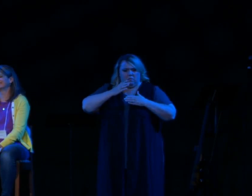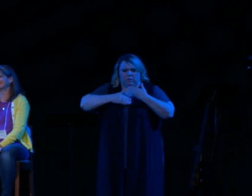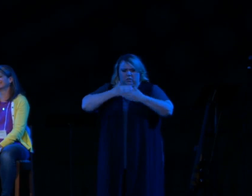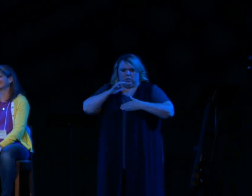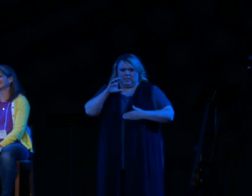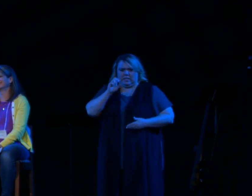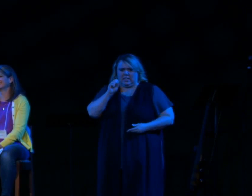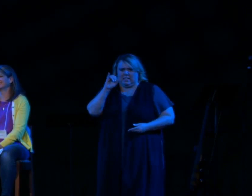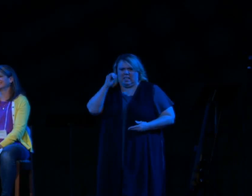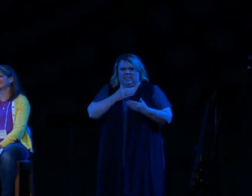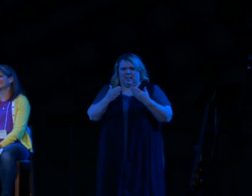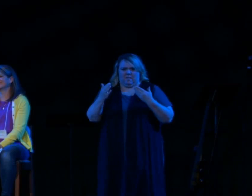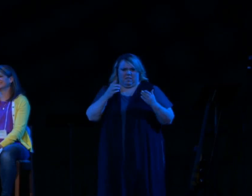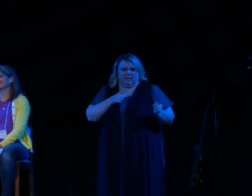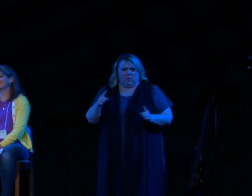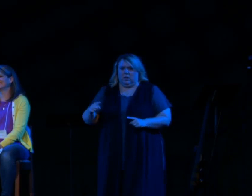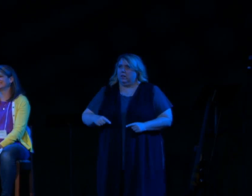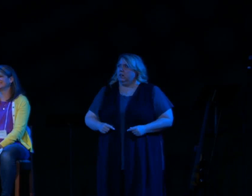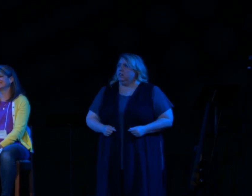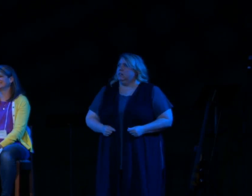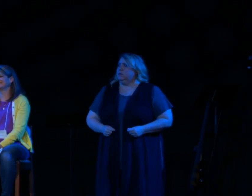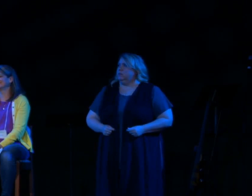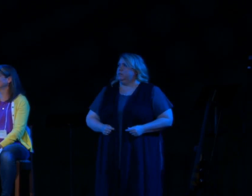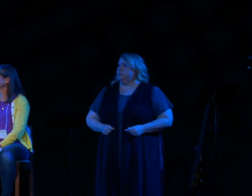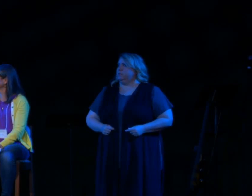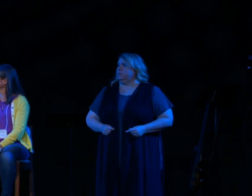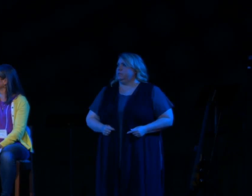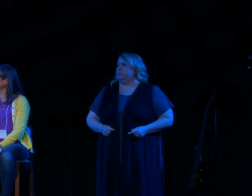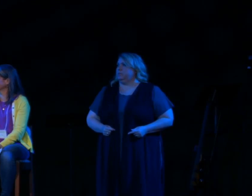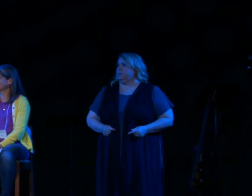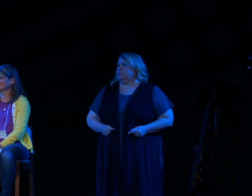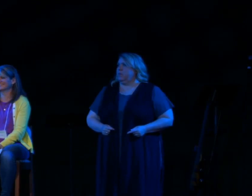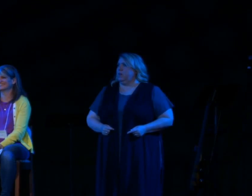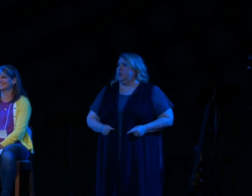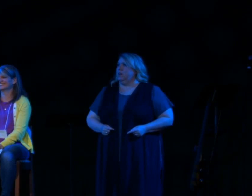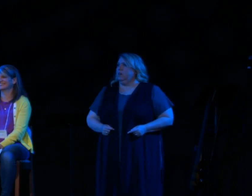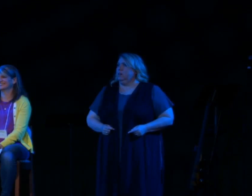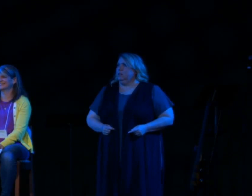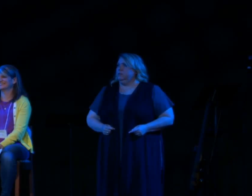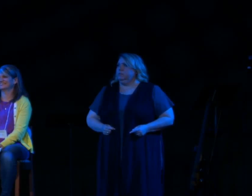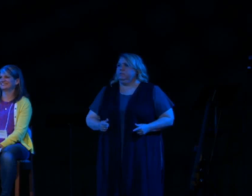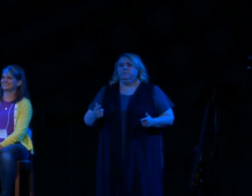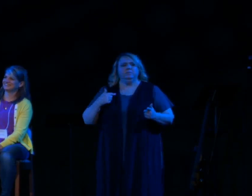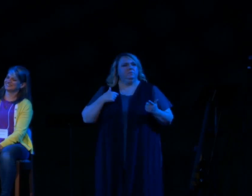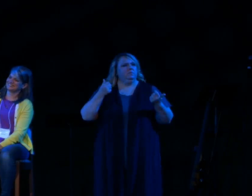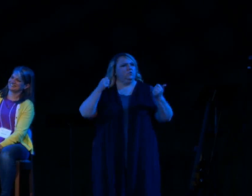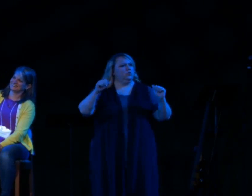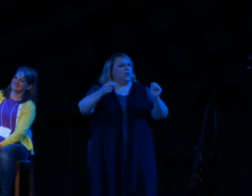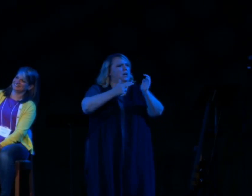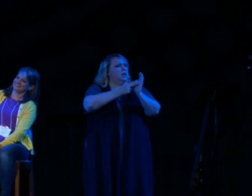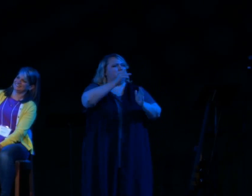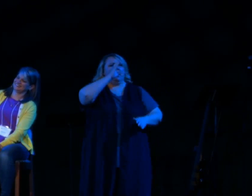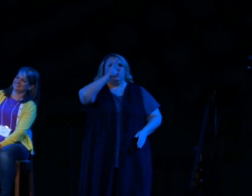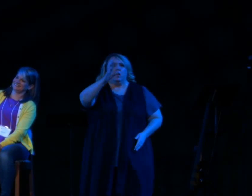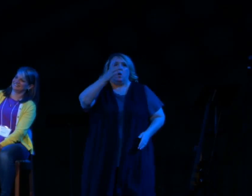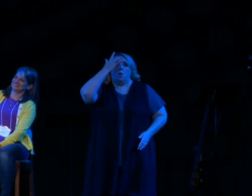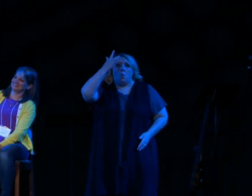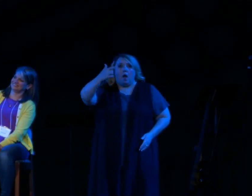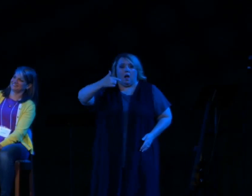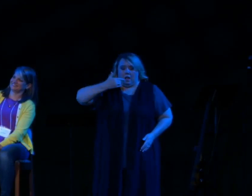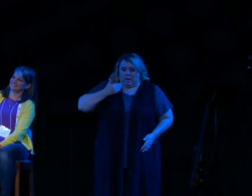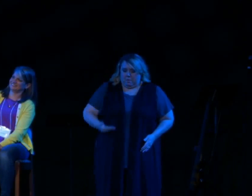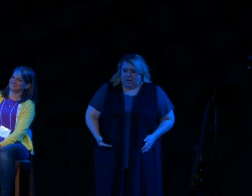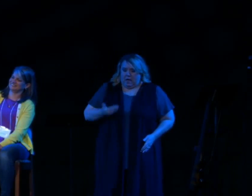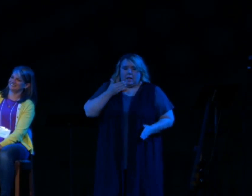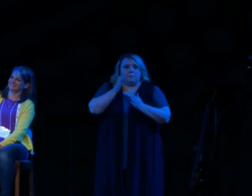am going to just try to be honest. Why am I a Methodist